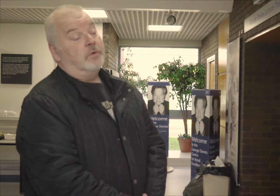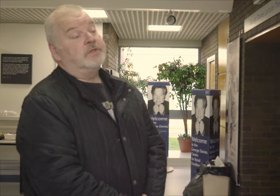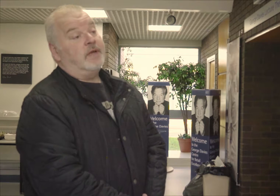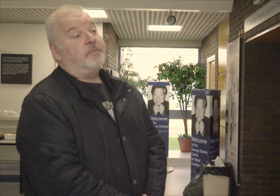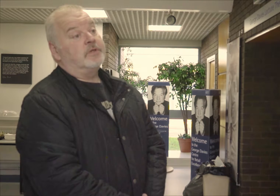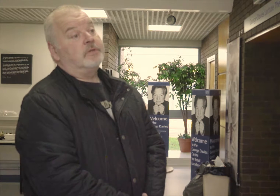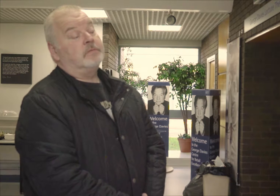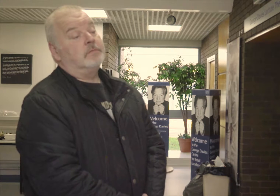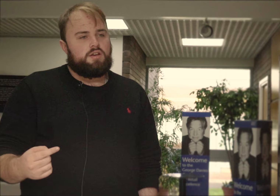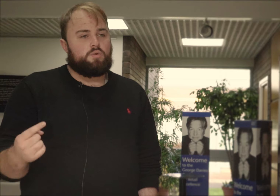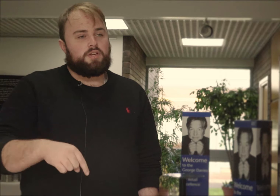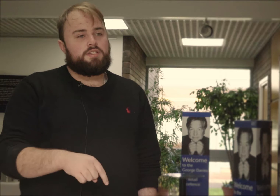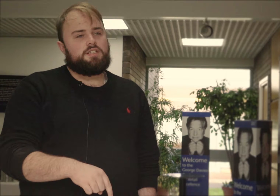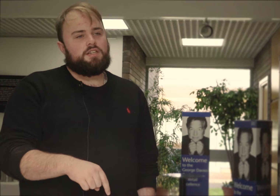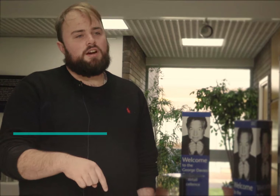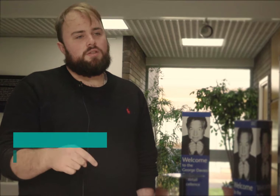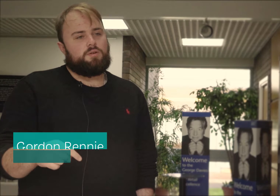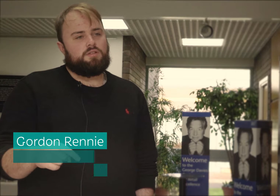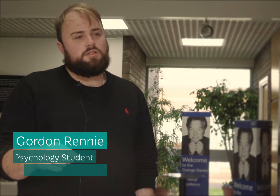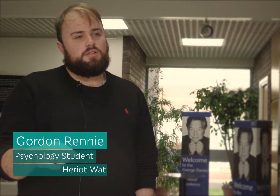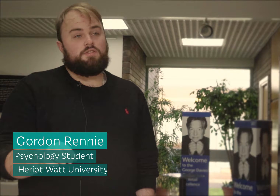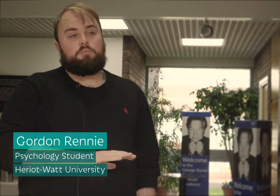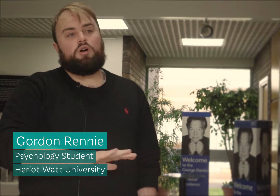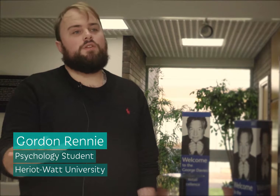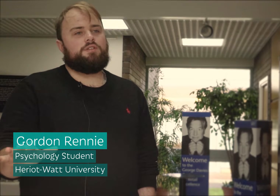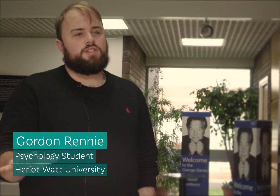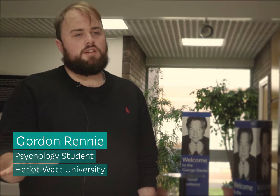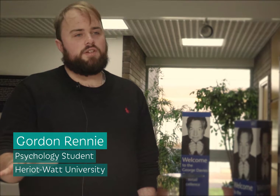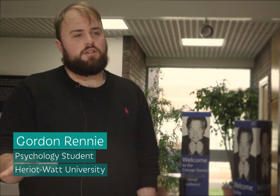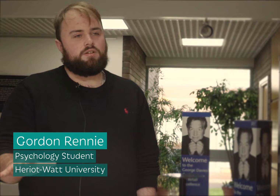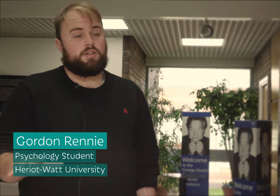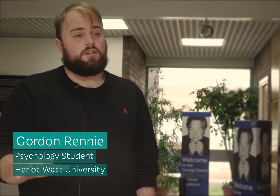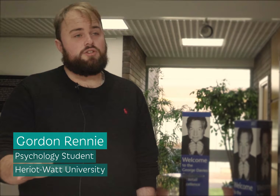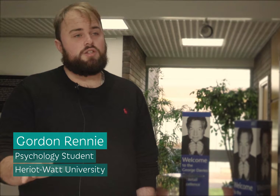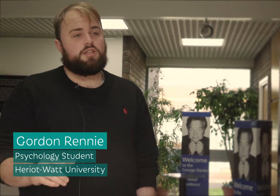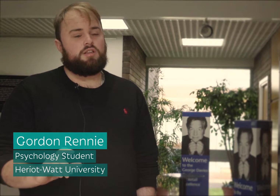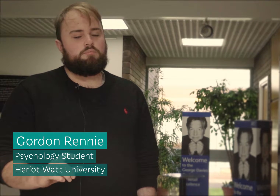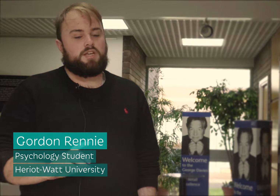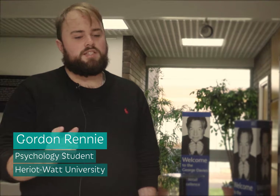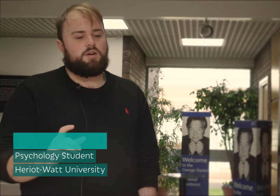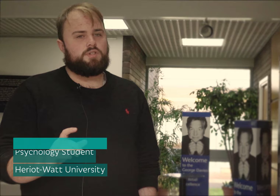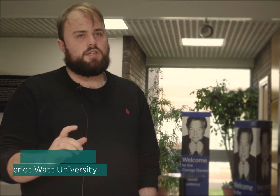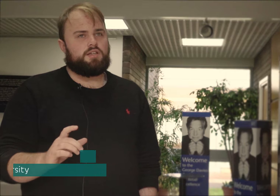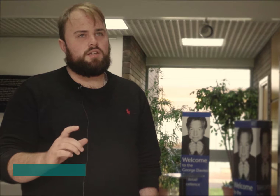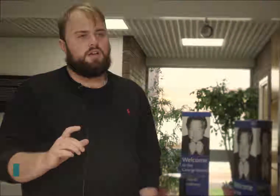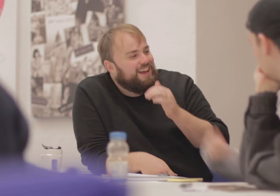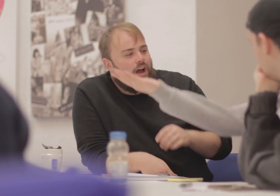towards a deaf person. Going into today, I thought that they'd have a perfect understanding of English, and that BSL was like a